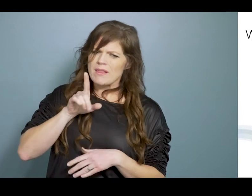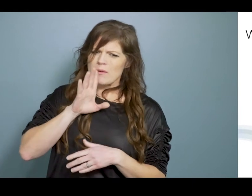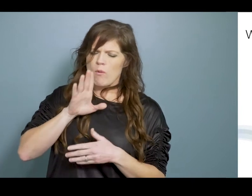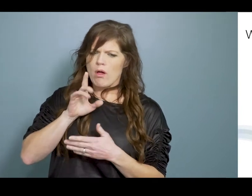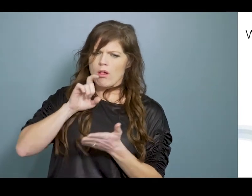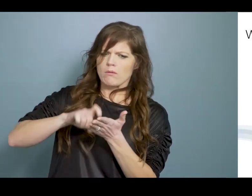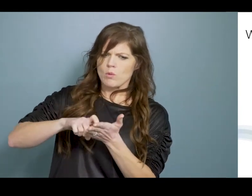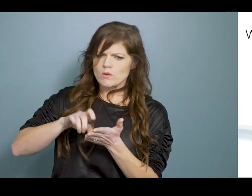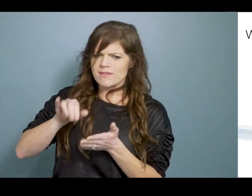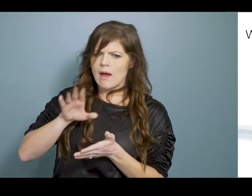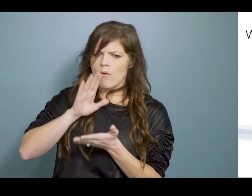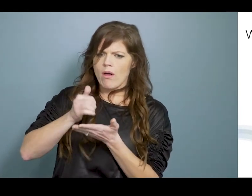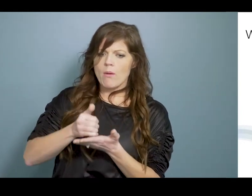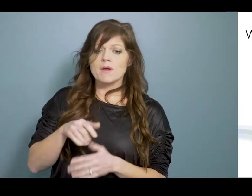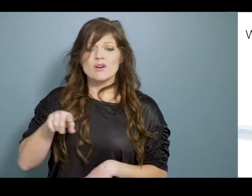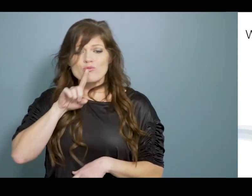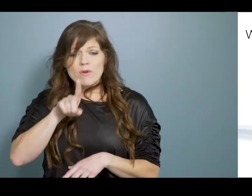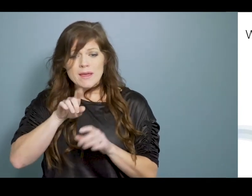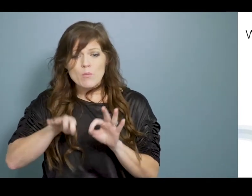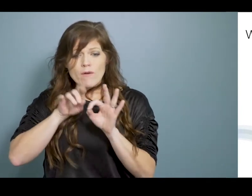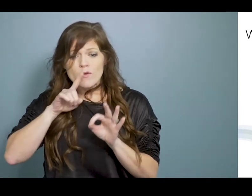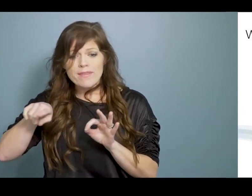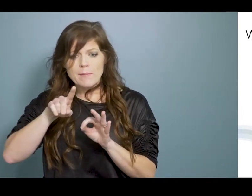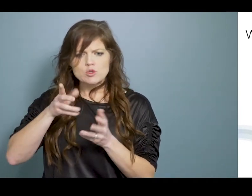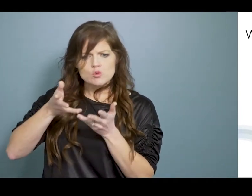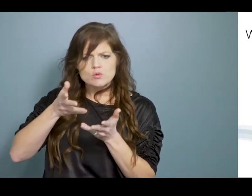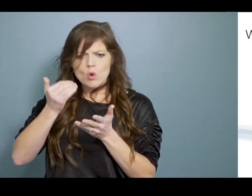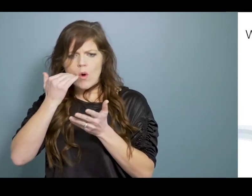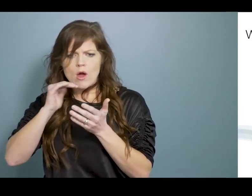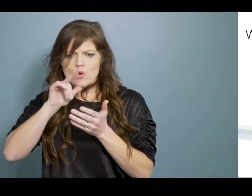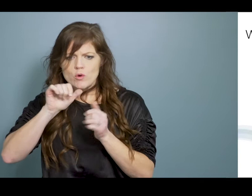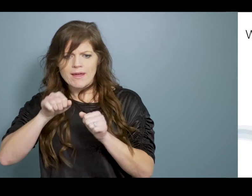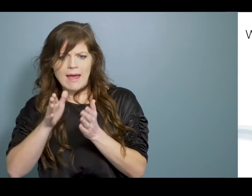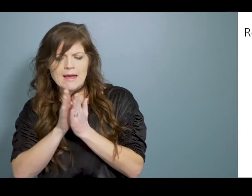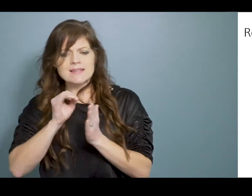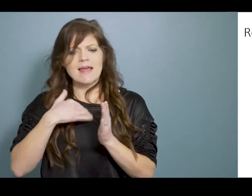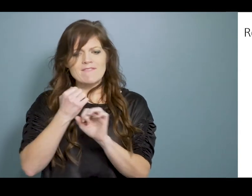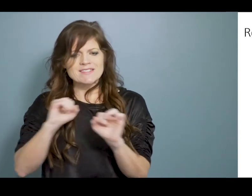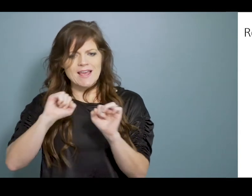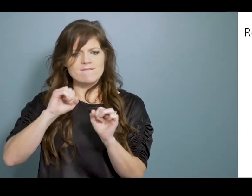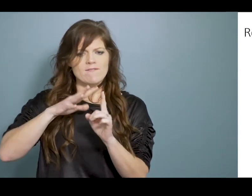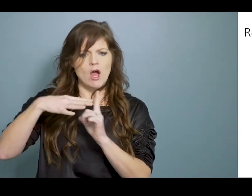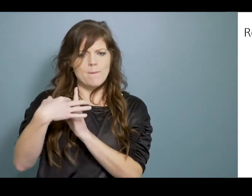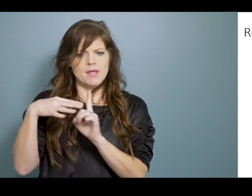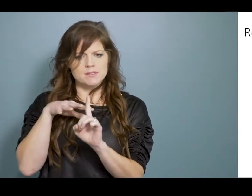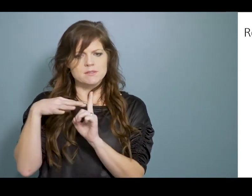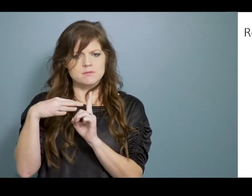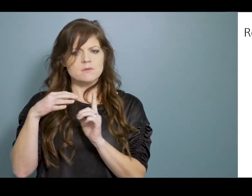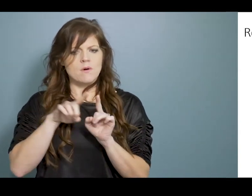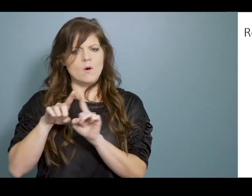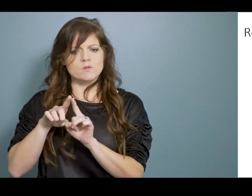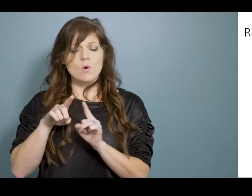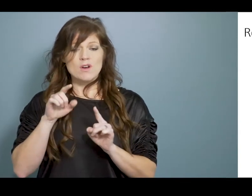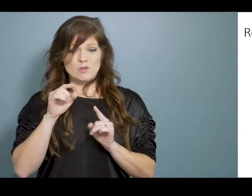etc., and having a safe environment without lethal means. So this is a list